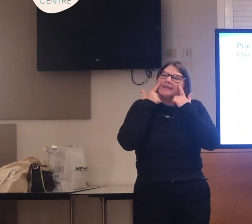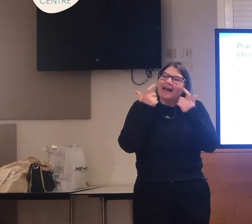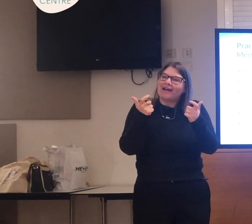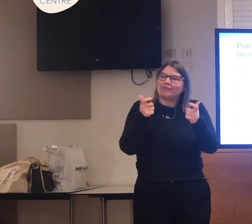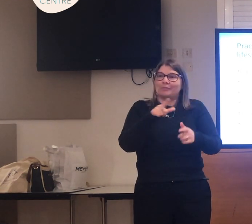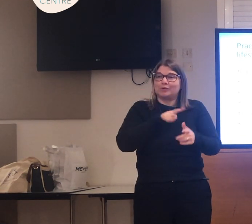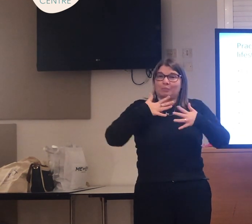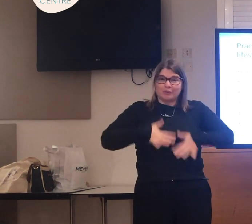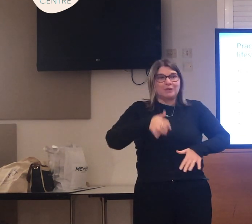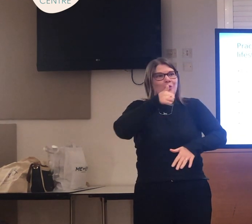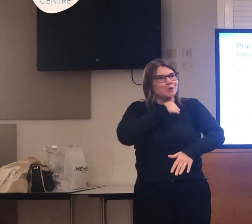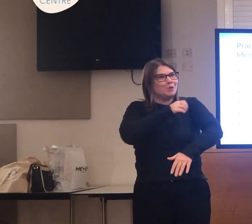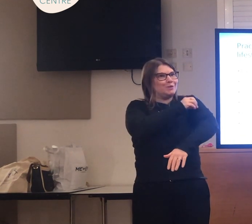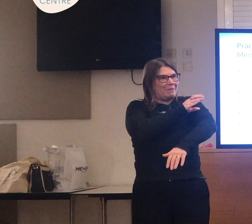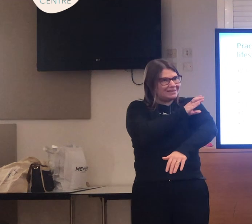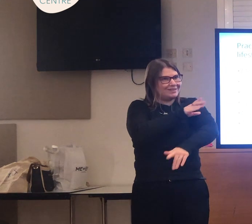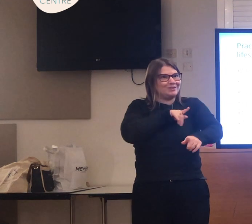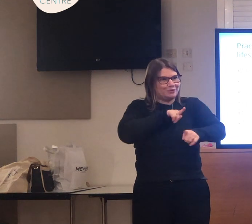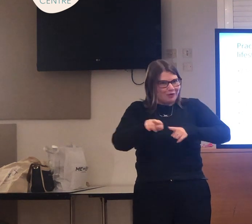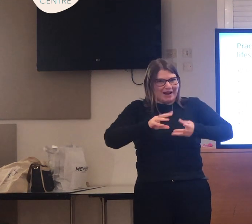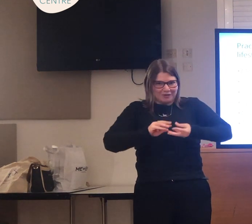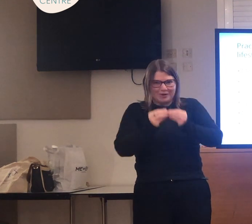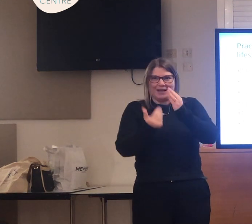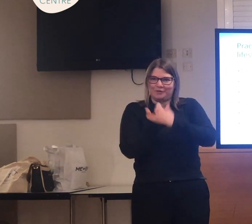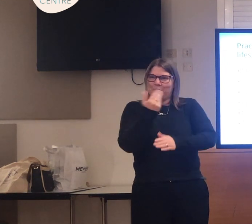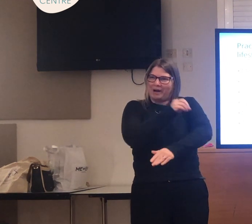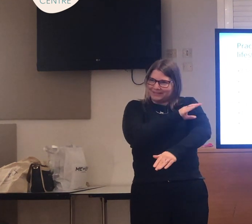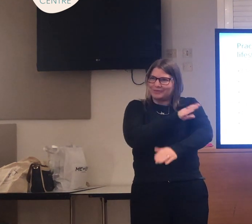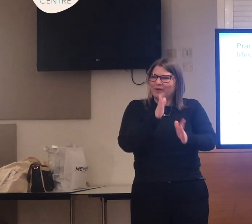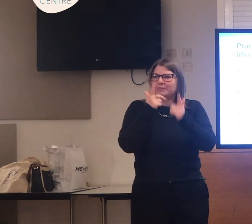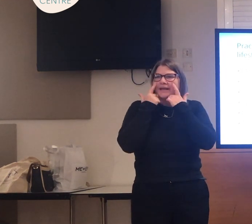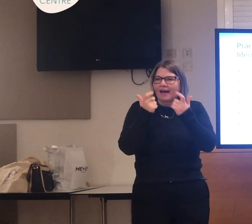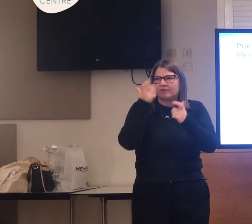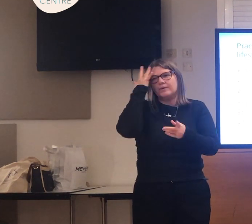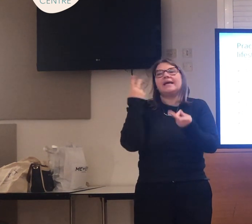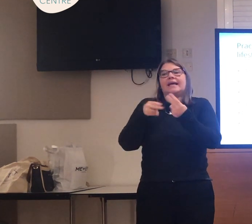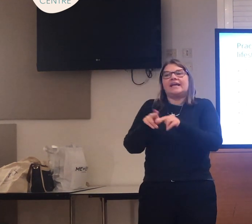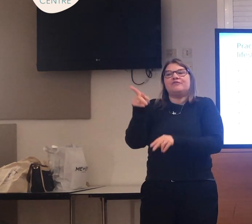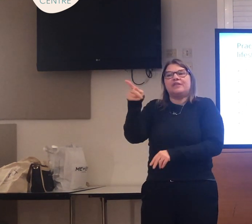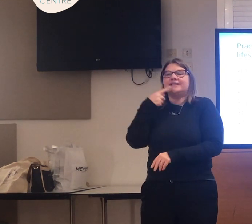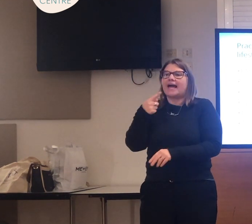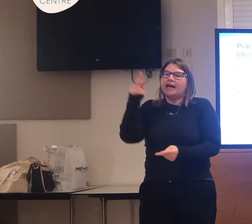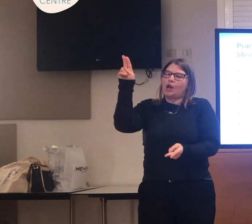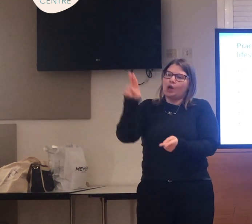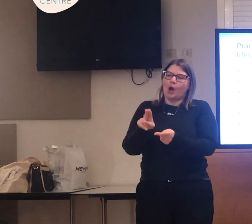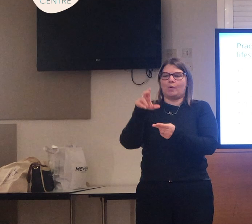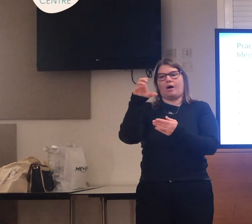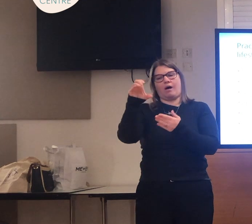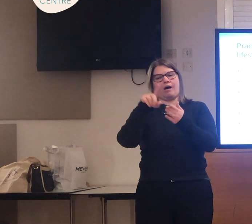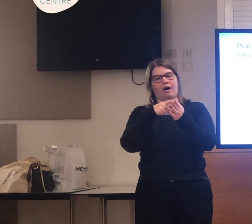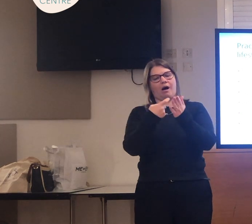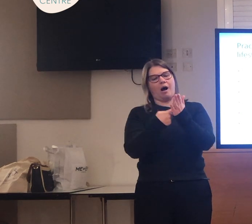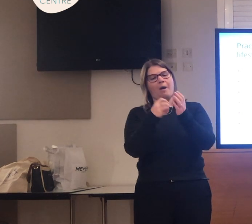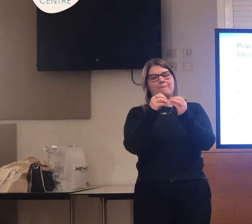So if anyone tells you to do a low carbohydrate diet for menopause, tell them to